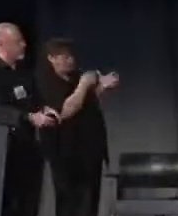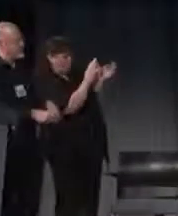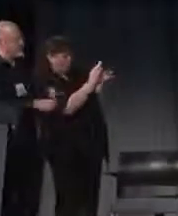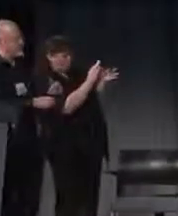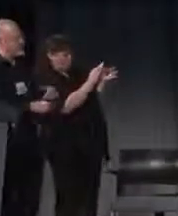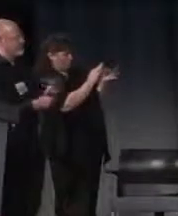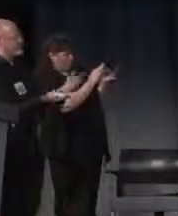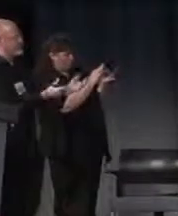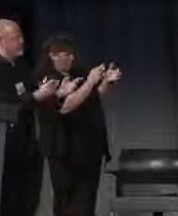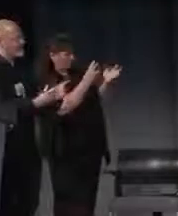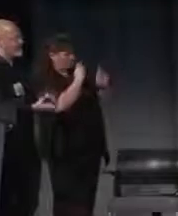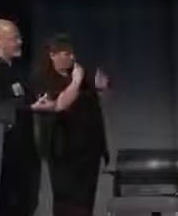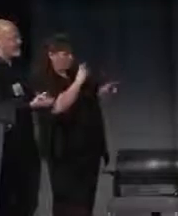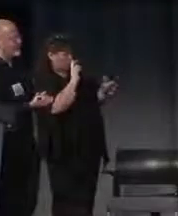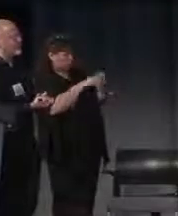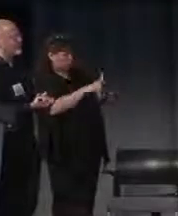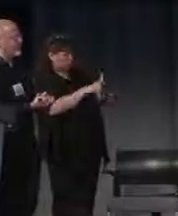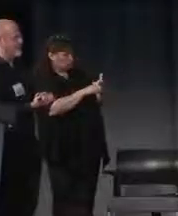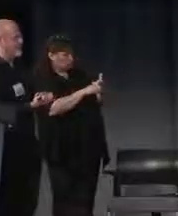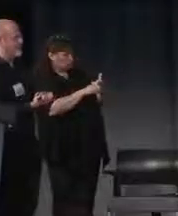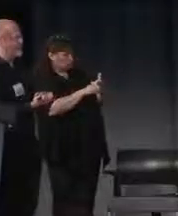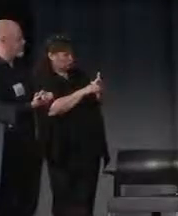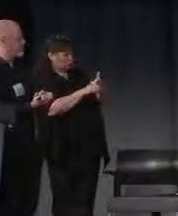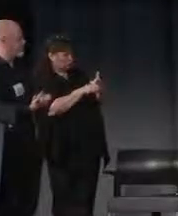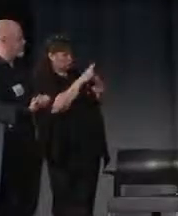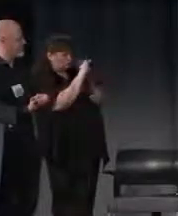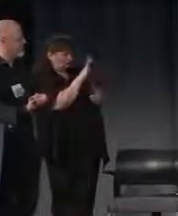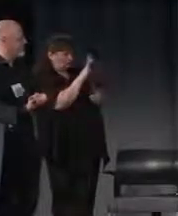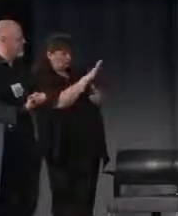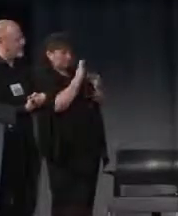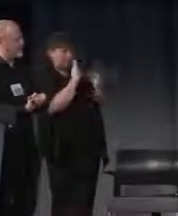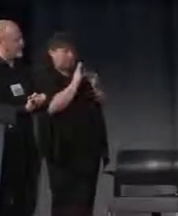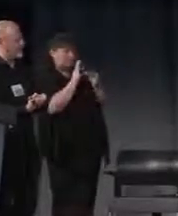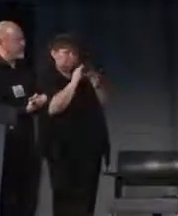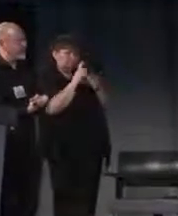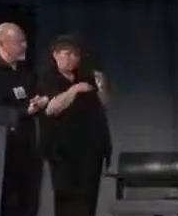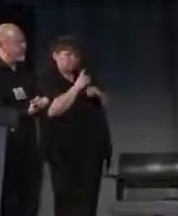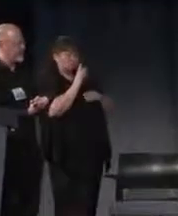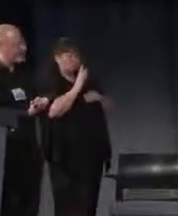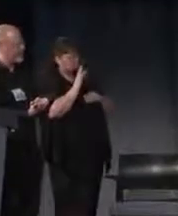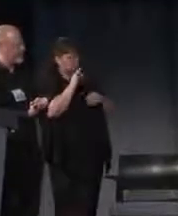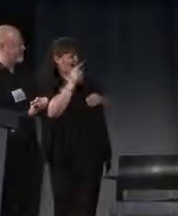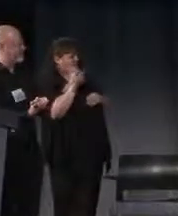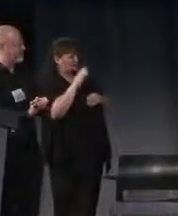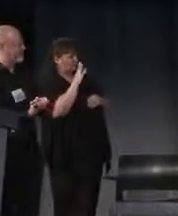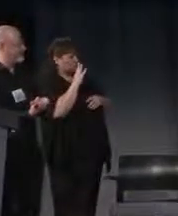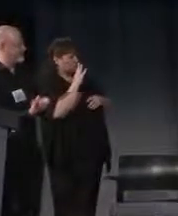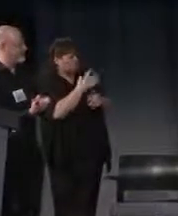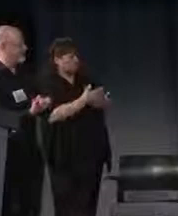to respond to, riff on any of the things about which Alex spoke?